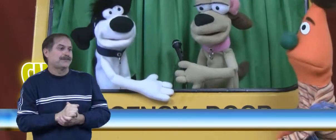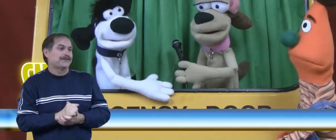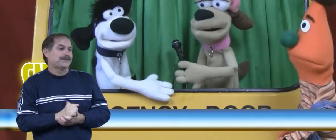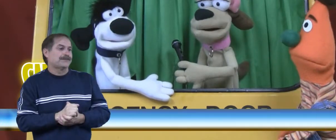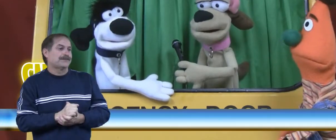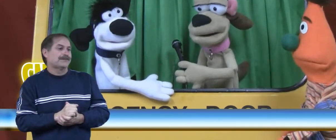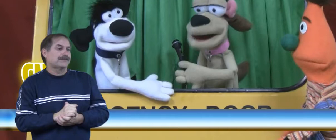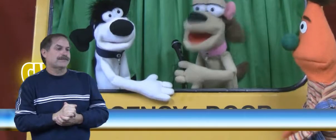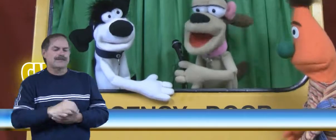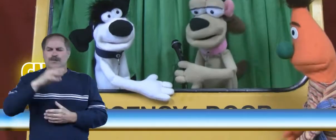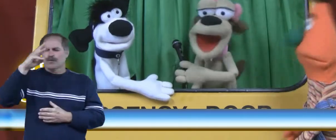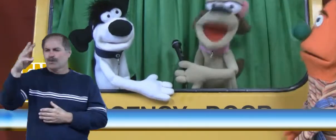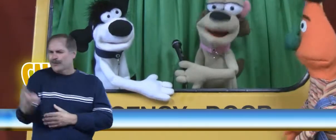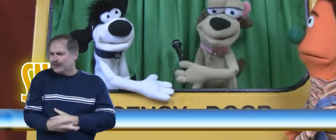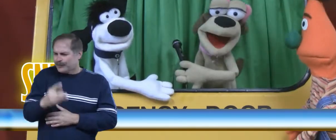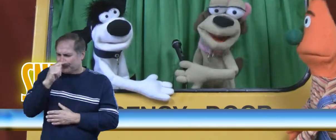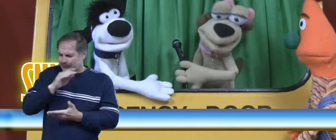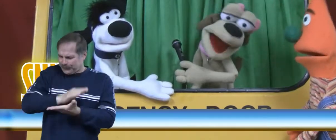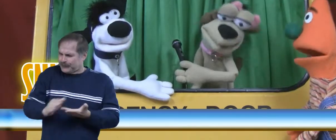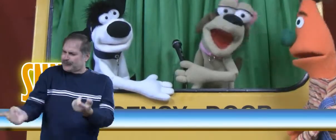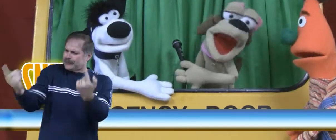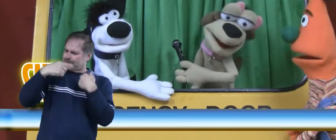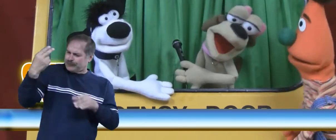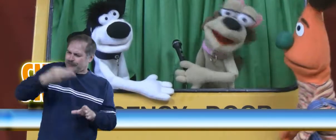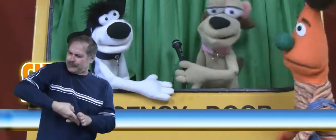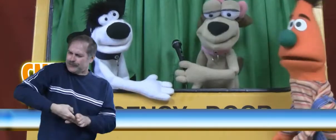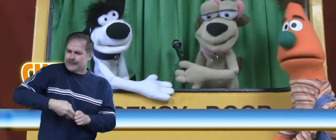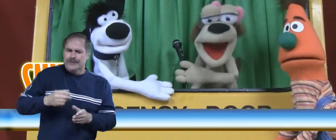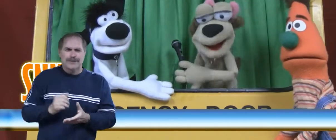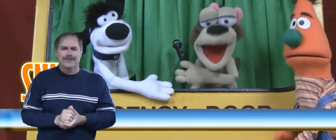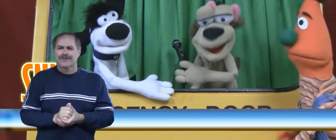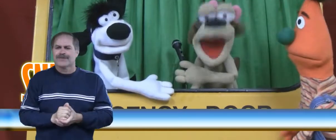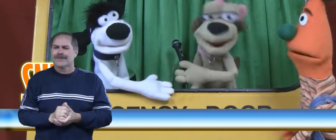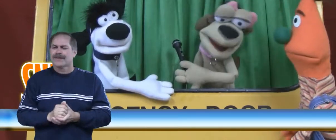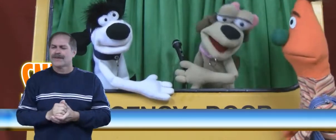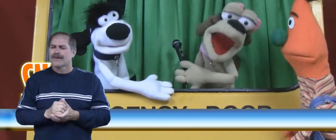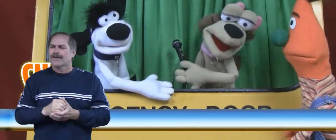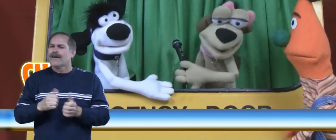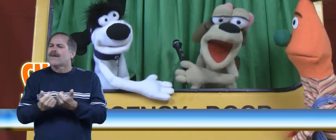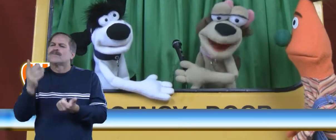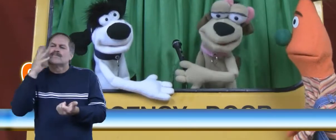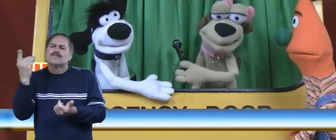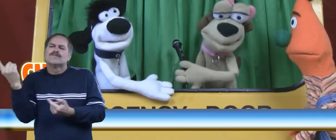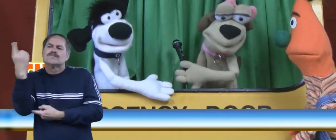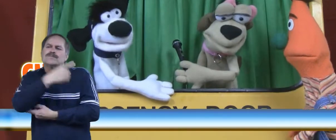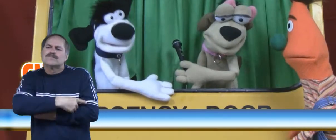time. Welcome, Timmy. It's nice of you to join us today. How did your first day on the school bus